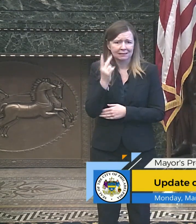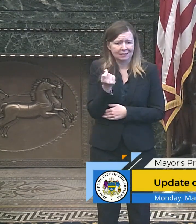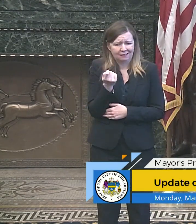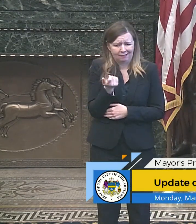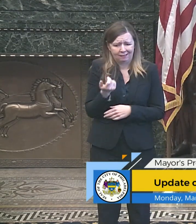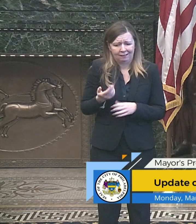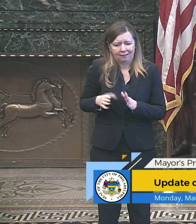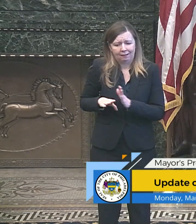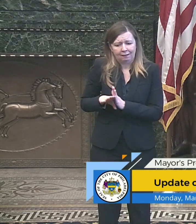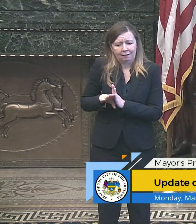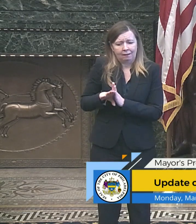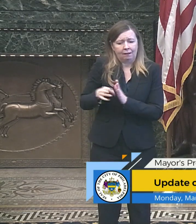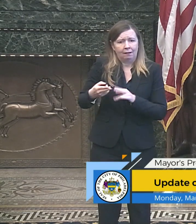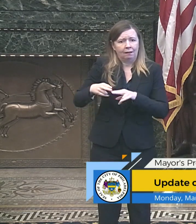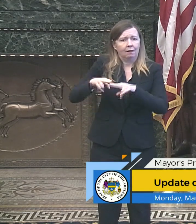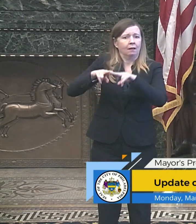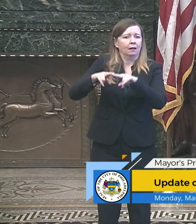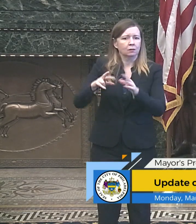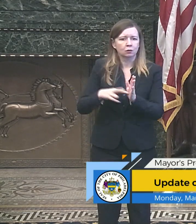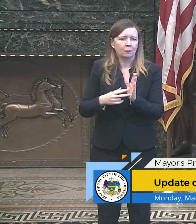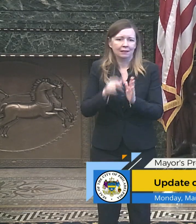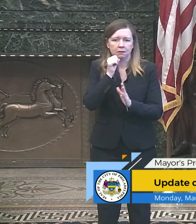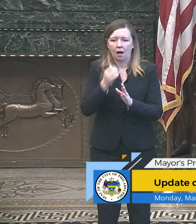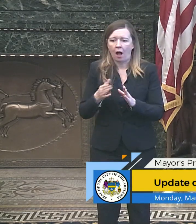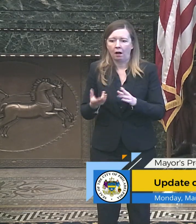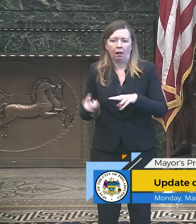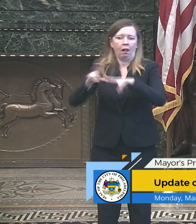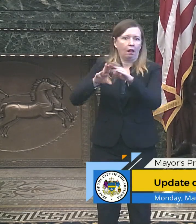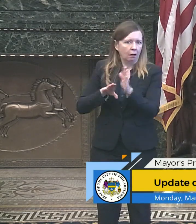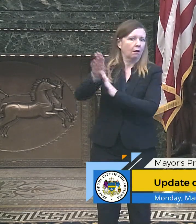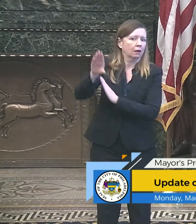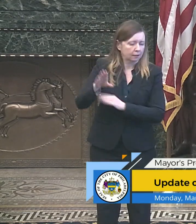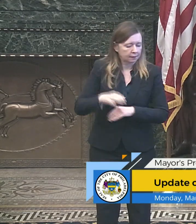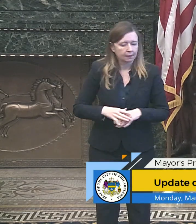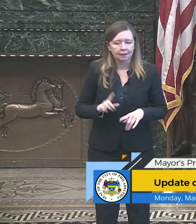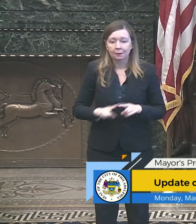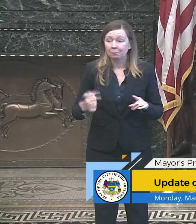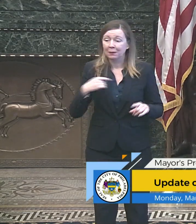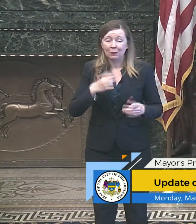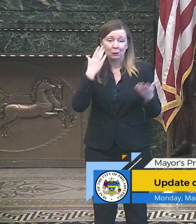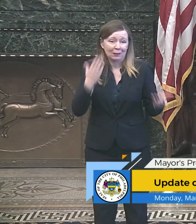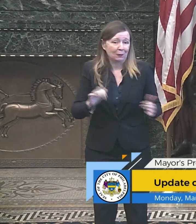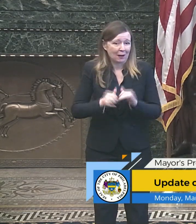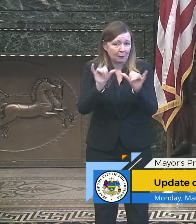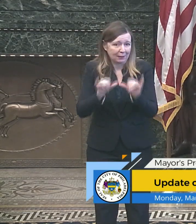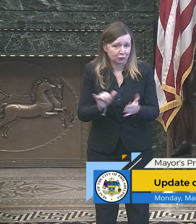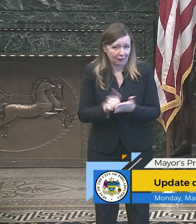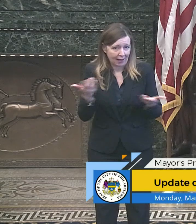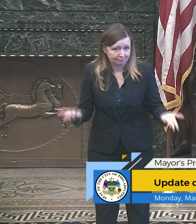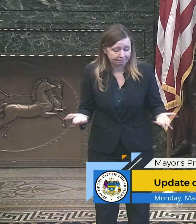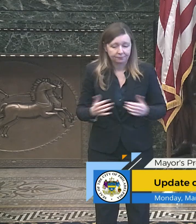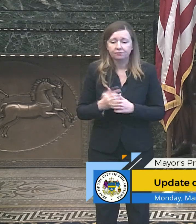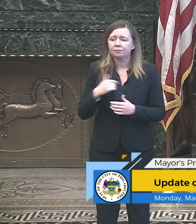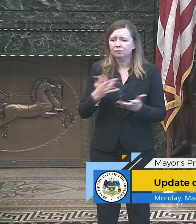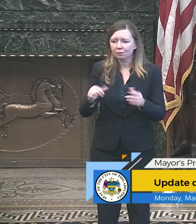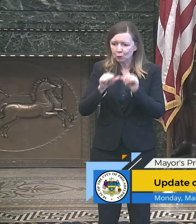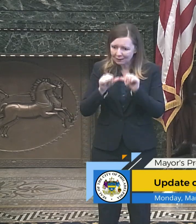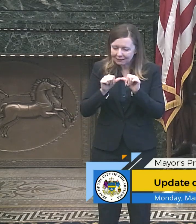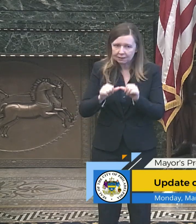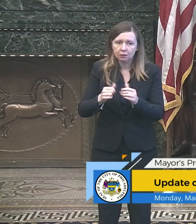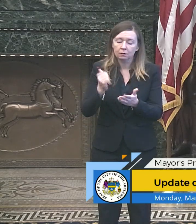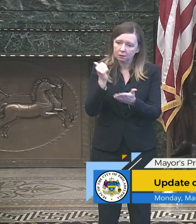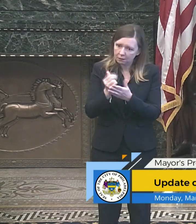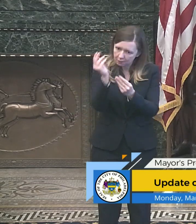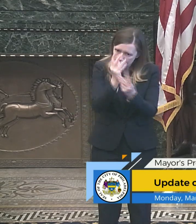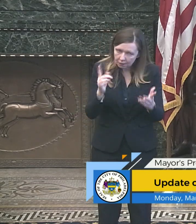very slow increase in cases, and so it wouldn't be described as a surge at all. But no one really knows how to measure that. We want to continue to reinforce the